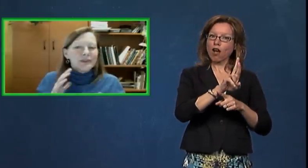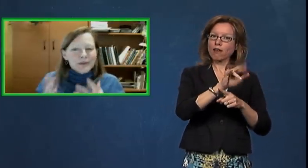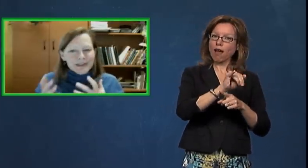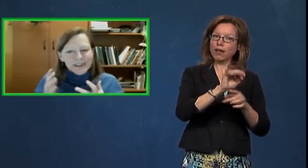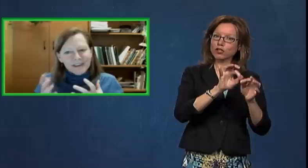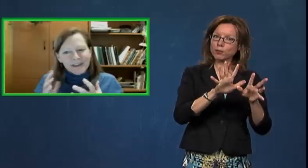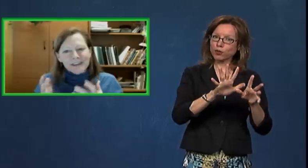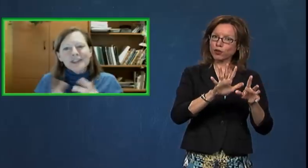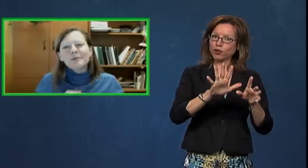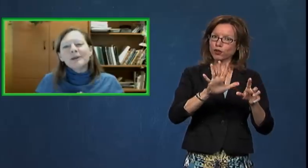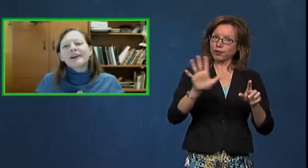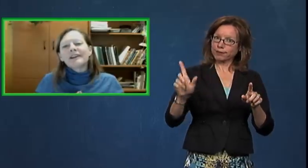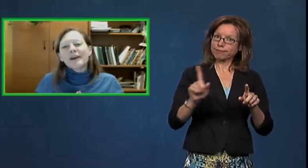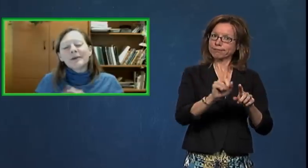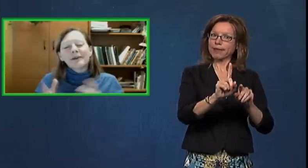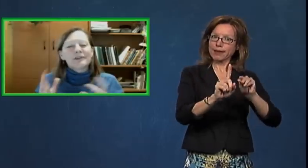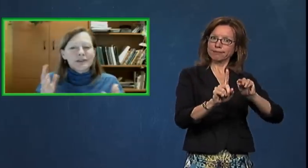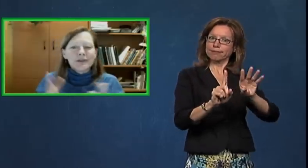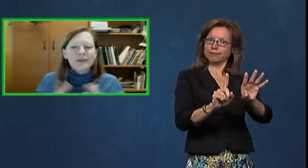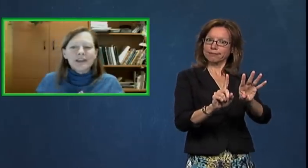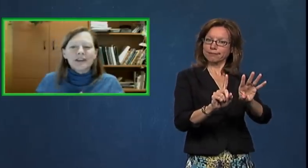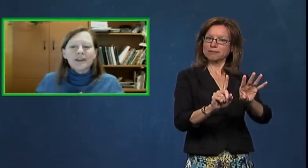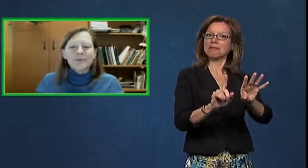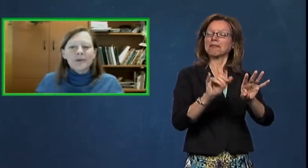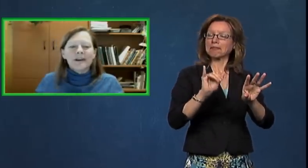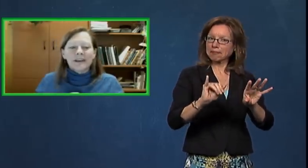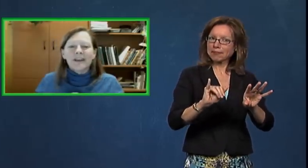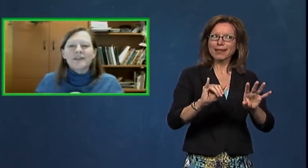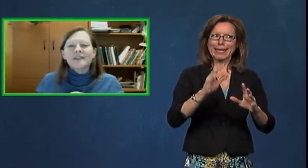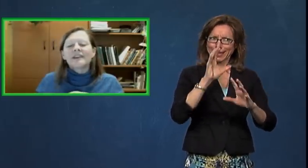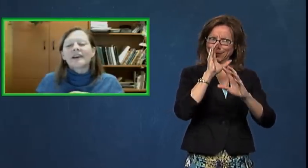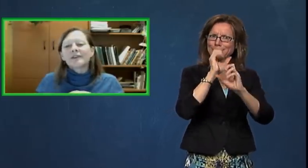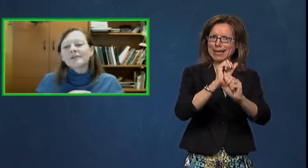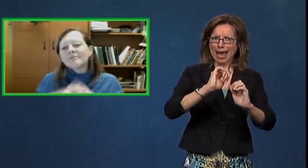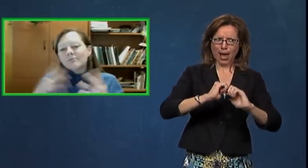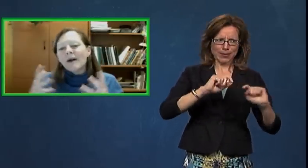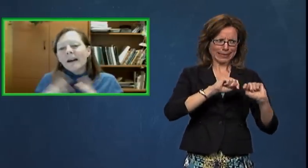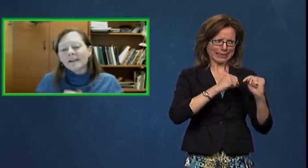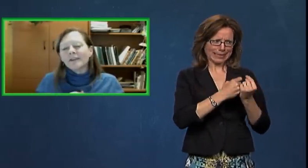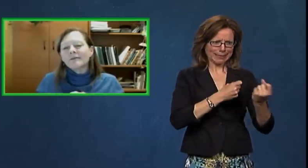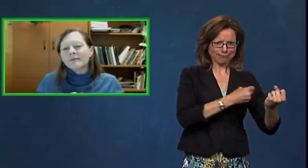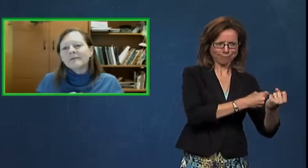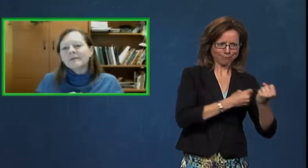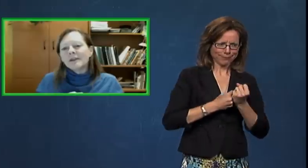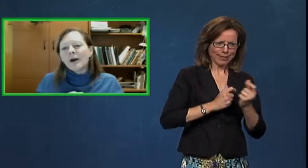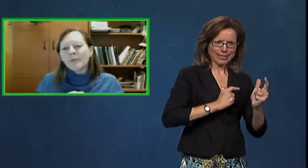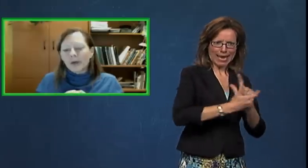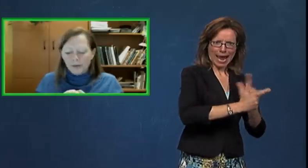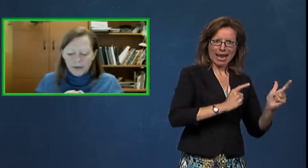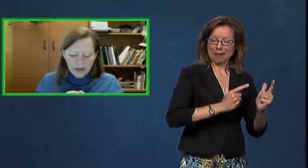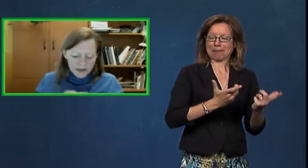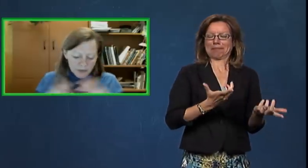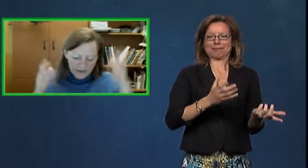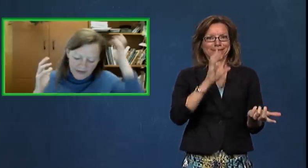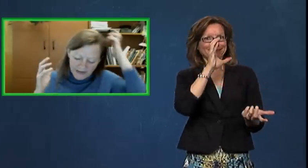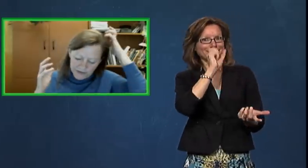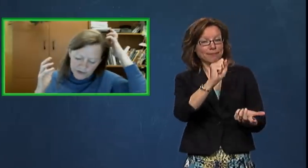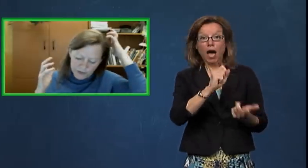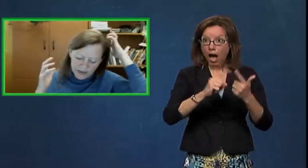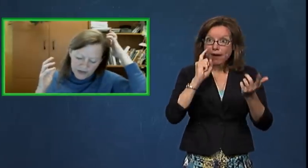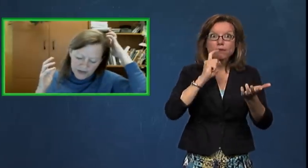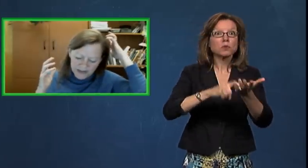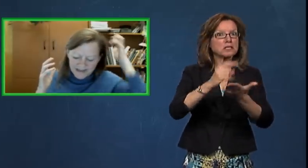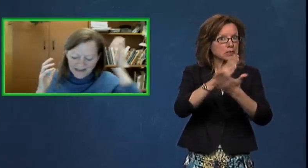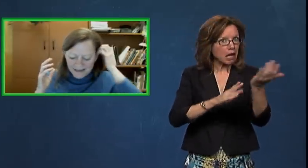it's interesting teaming dynamics and turn taking, but I have seen that model pop up. So I think I've